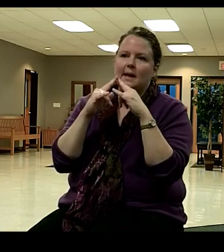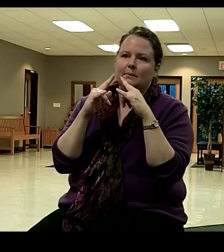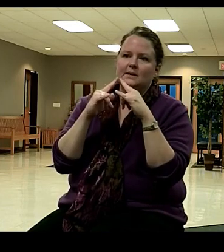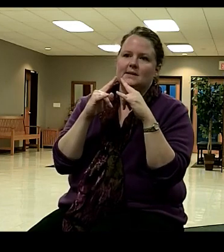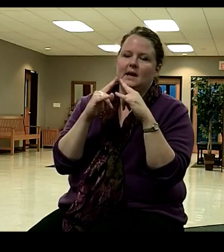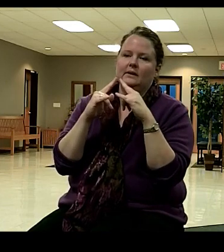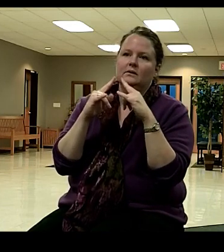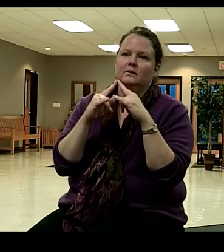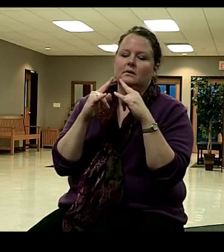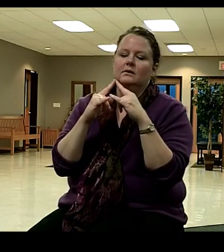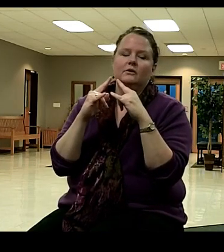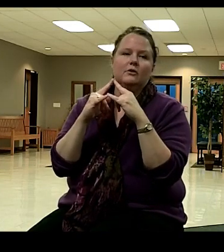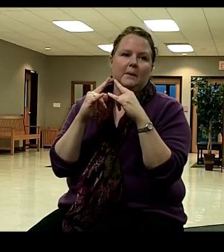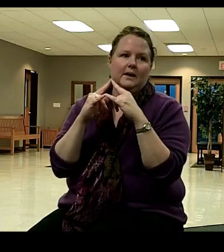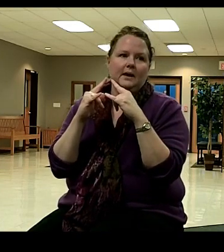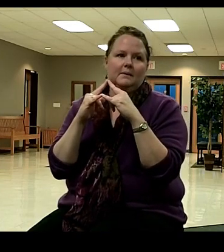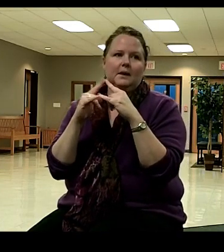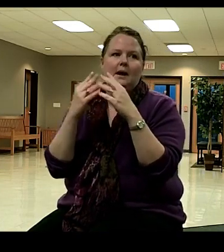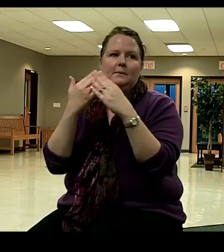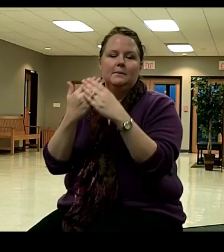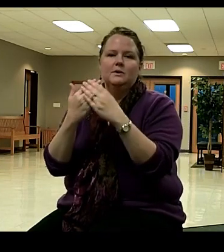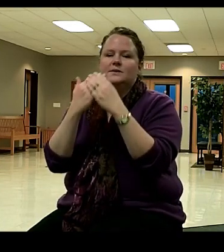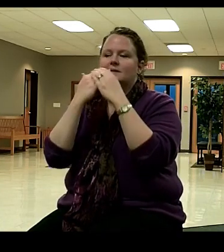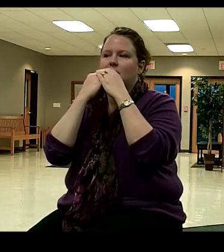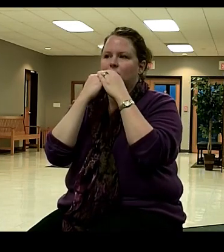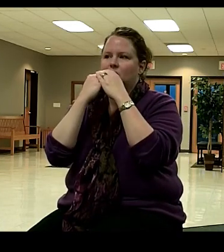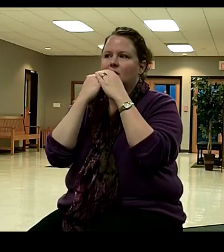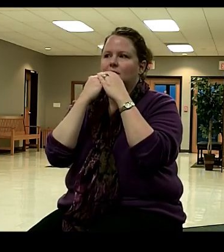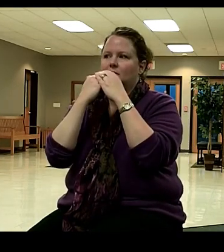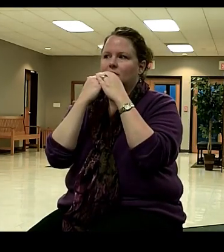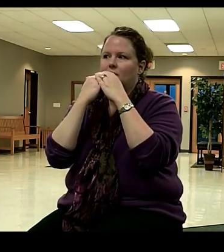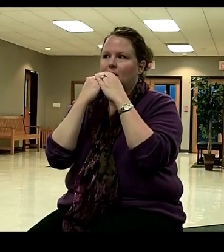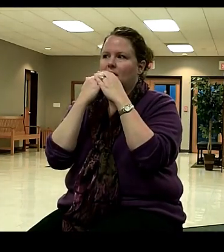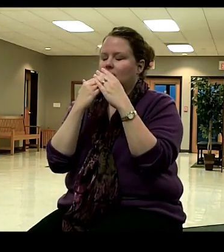camping sign for picnic, but a lot of people use the sandwich sign for picnic.